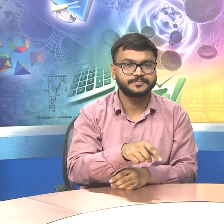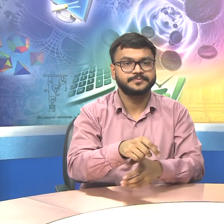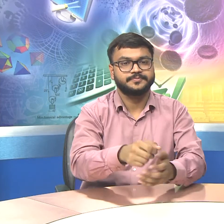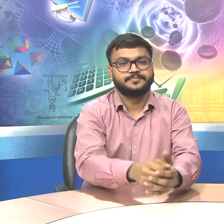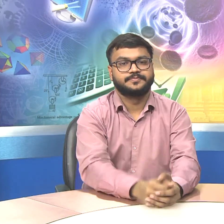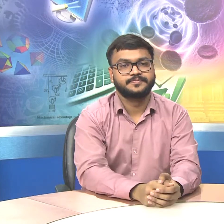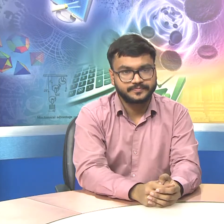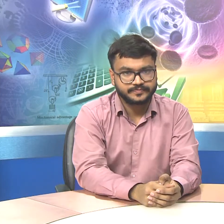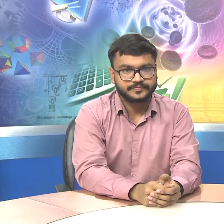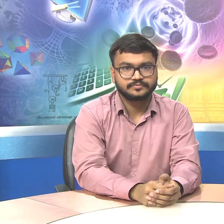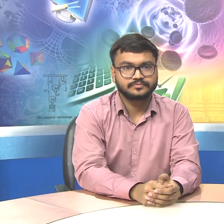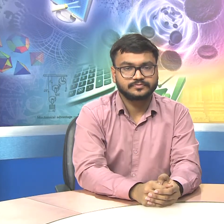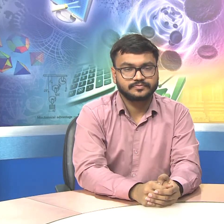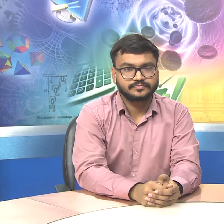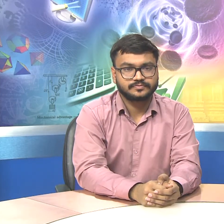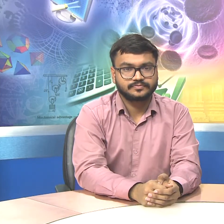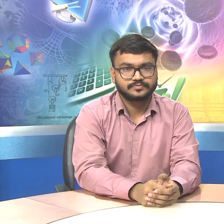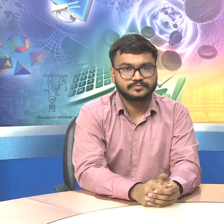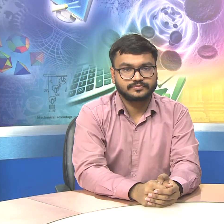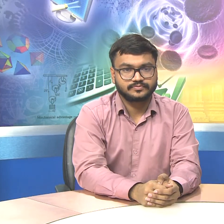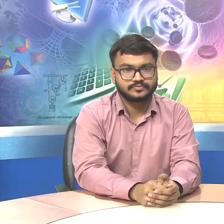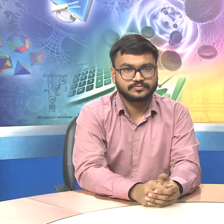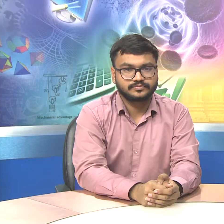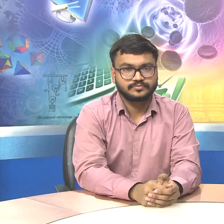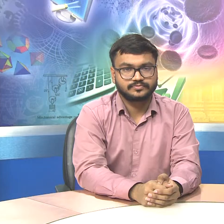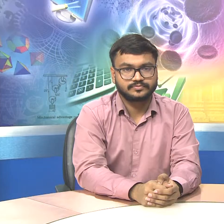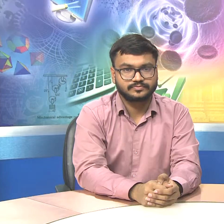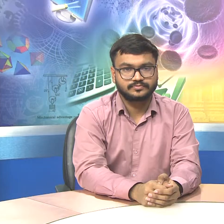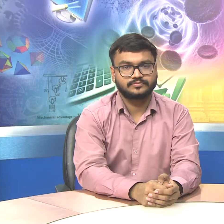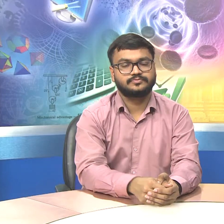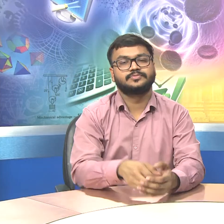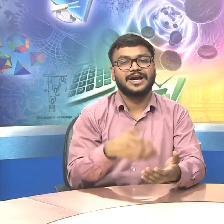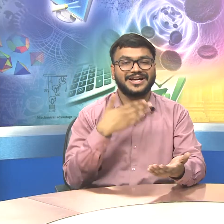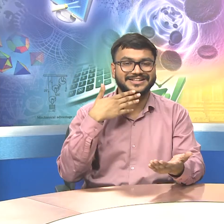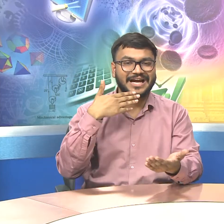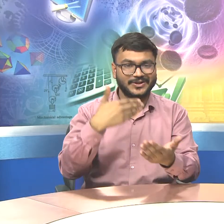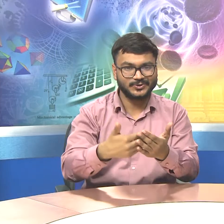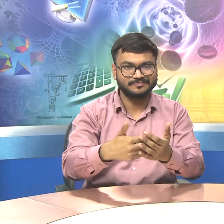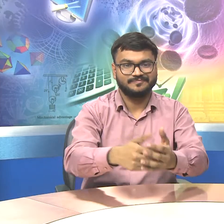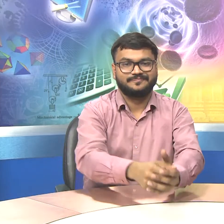is, it is the example of order sentence. Thank you.